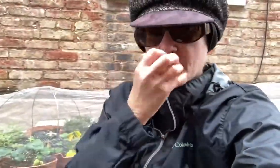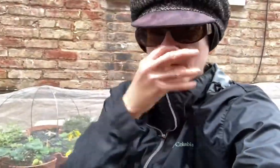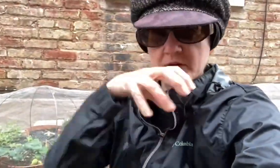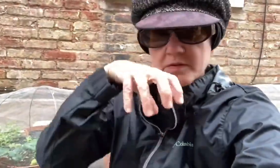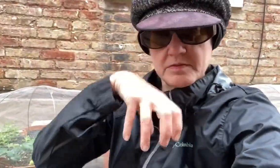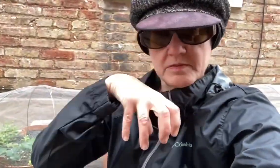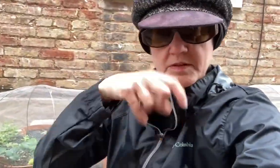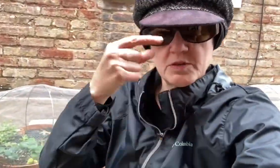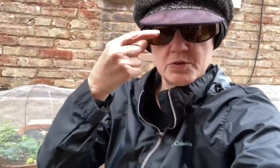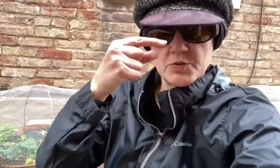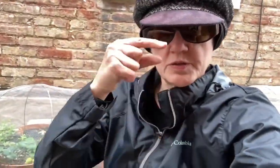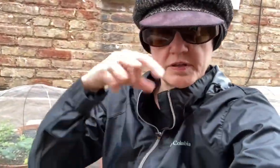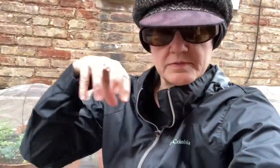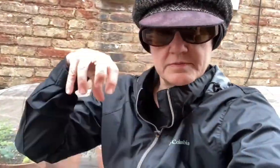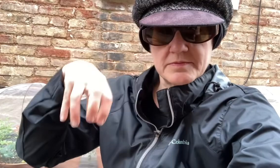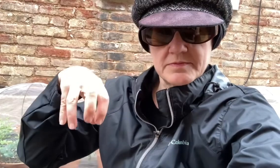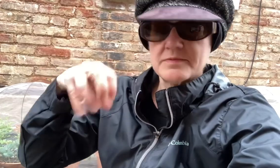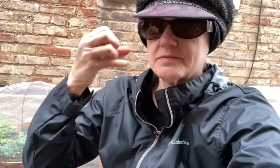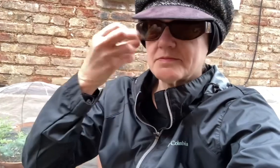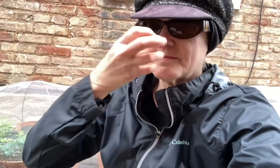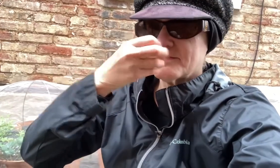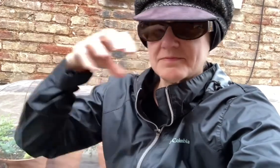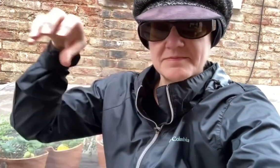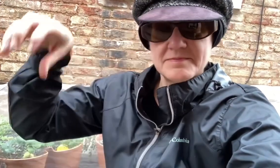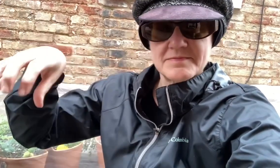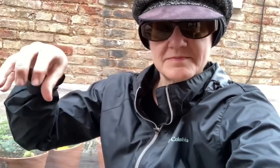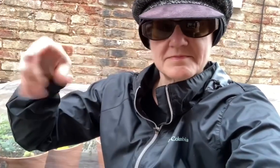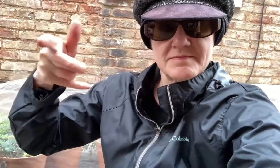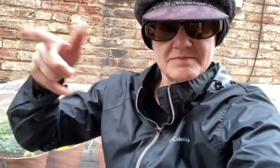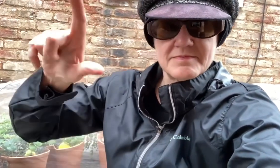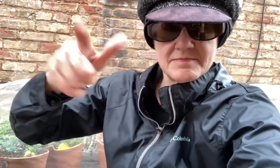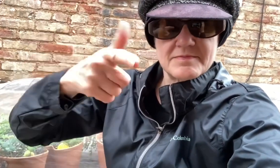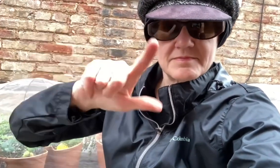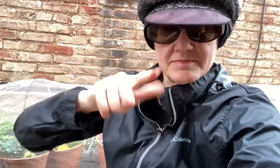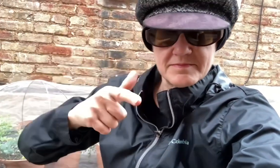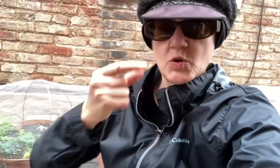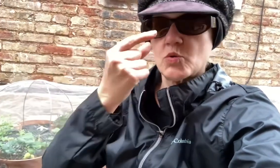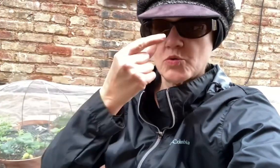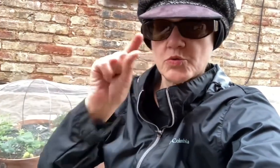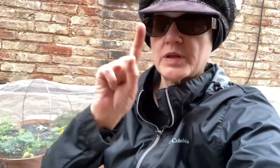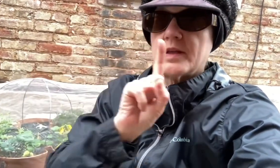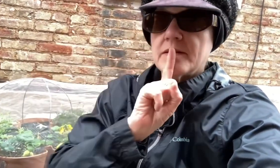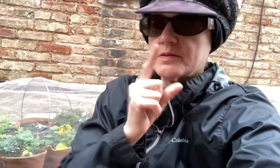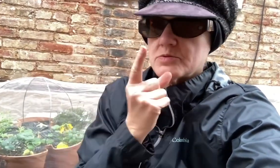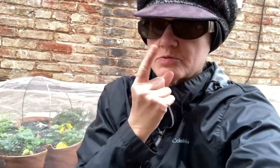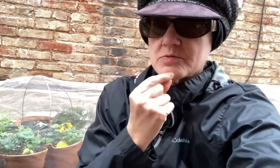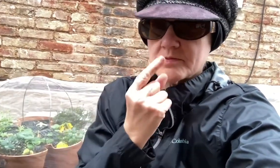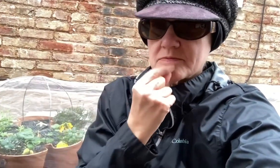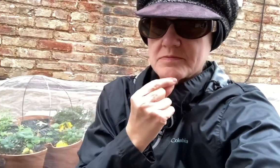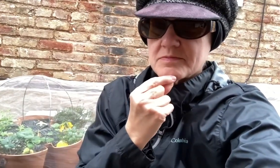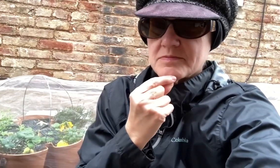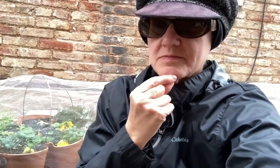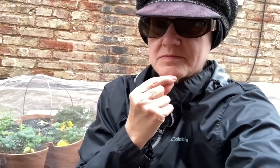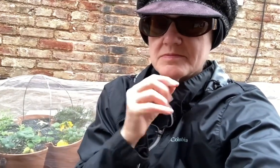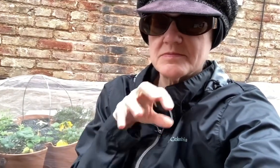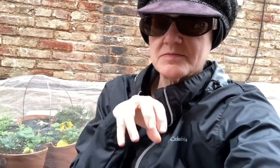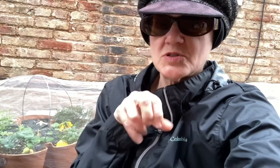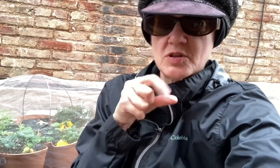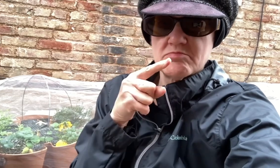I like to alternate 1 pocket flowers, 1 pocket greens, 1 pocket flowers, 1 pocket greens. And our greens